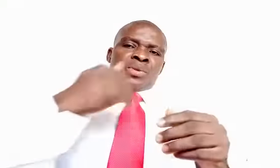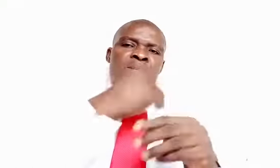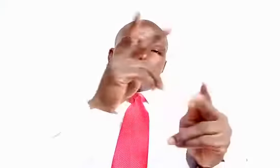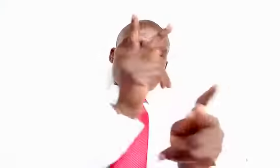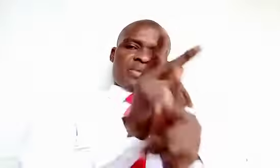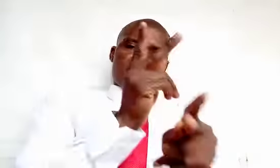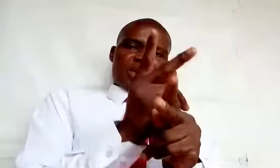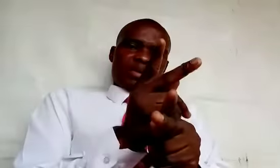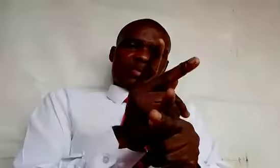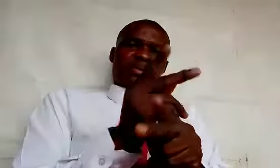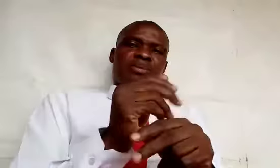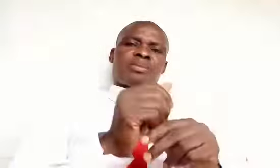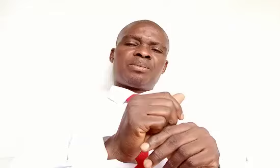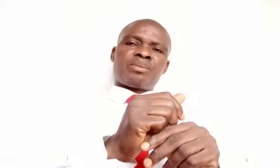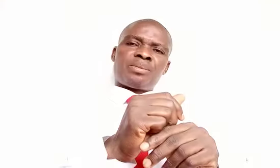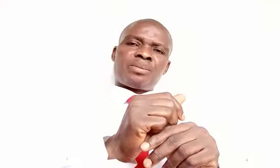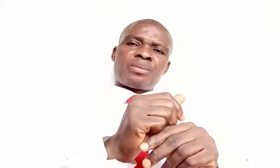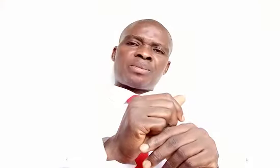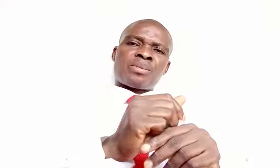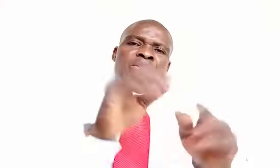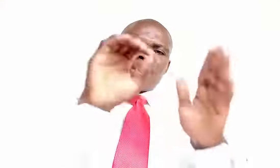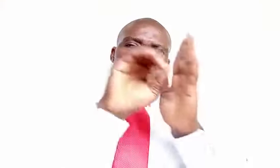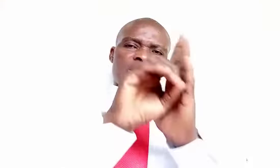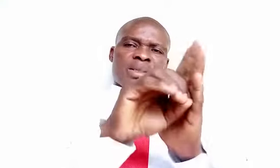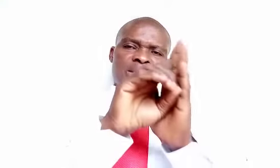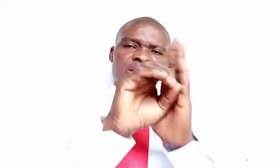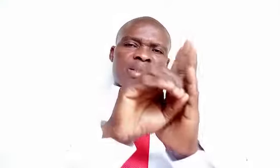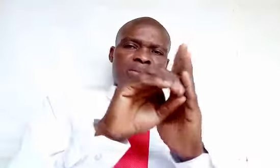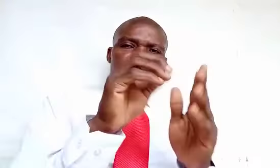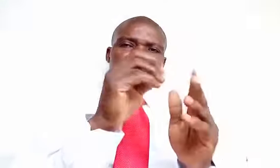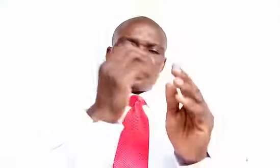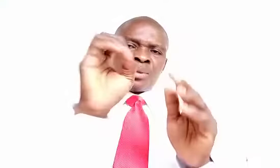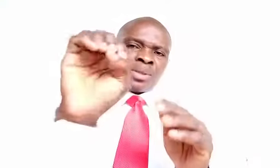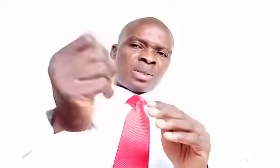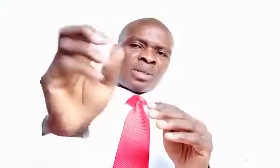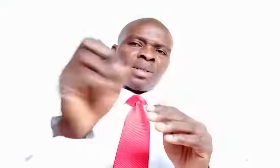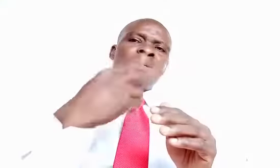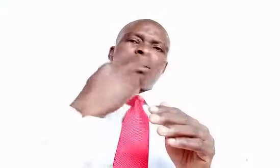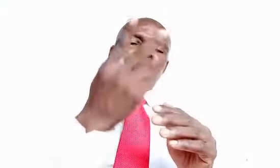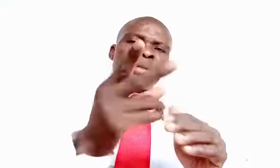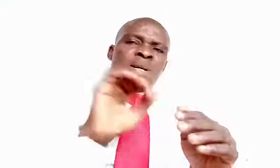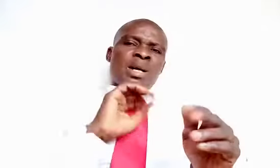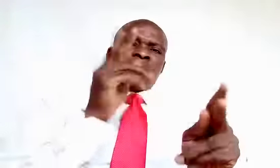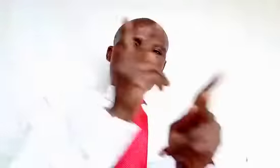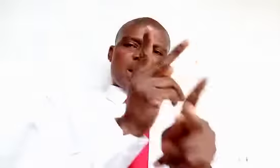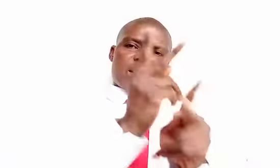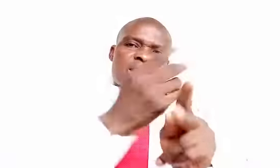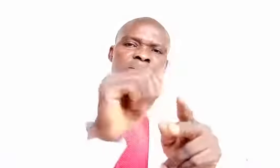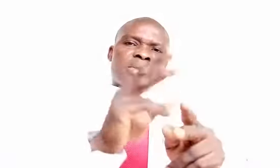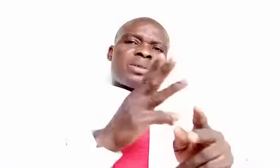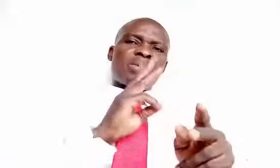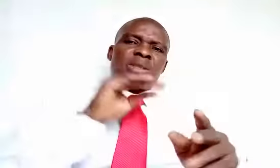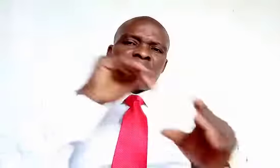been kept, passive. Examples: active, I keep the butter in the fridge.